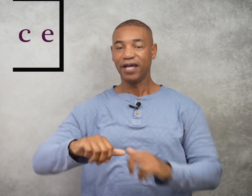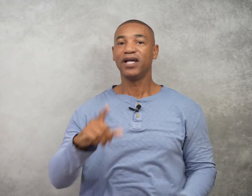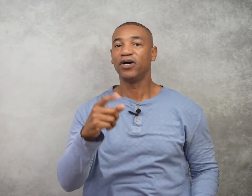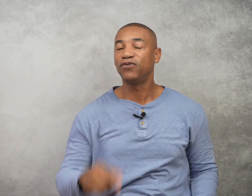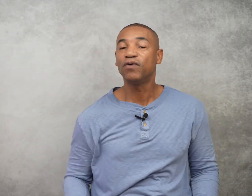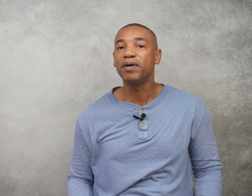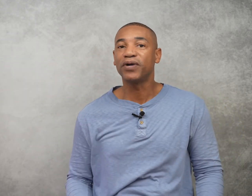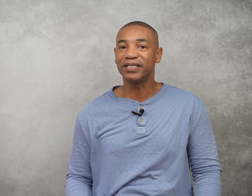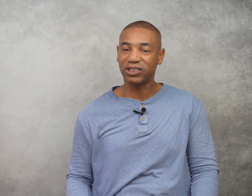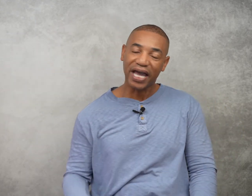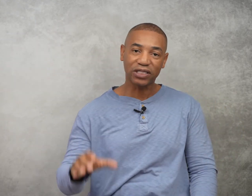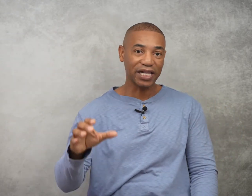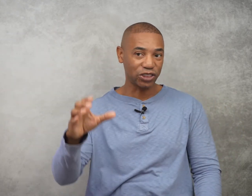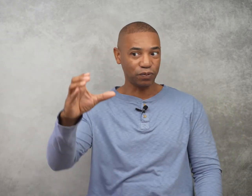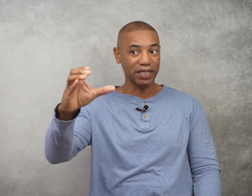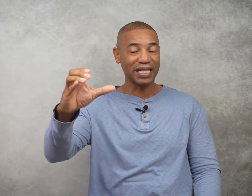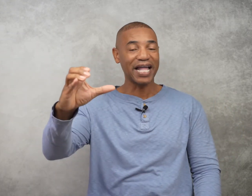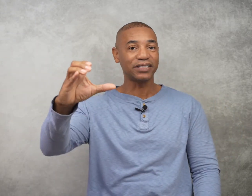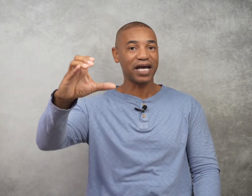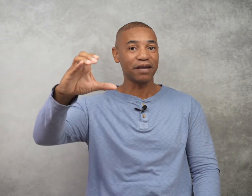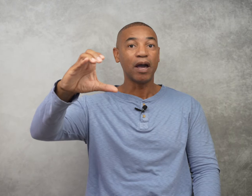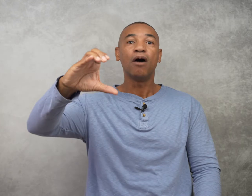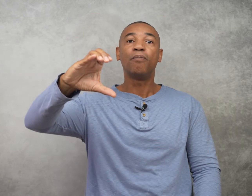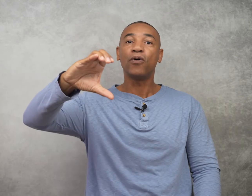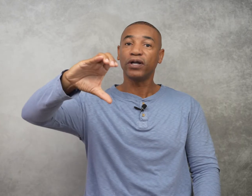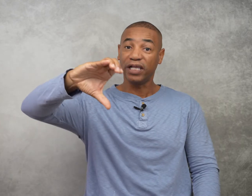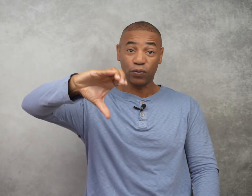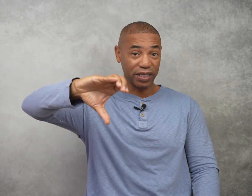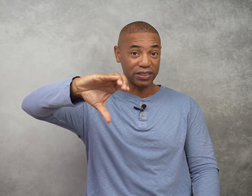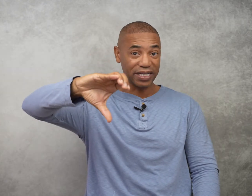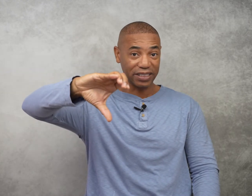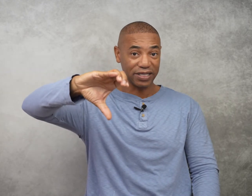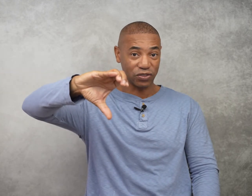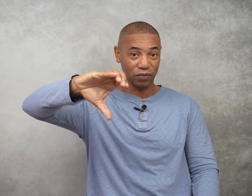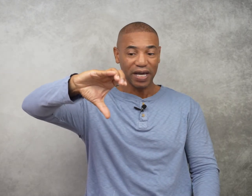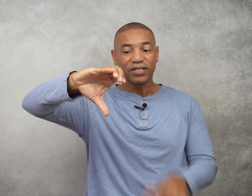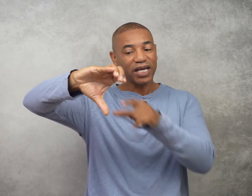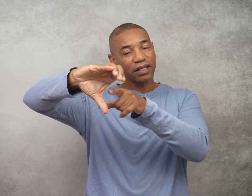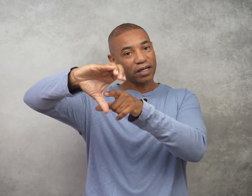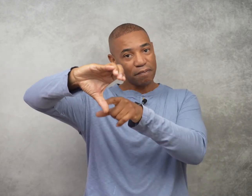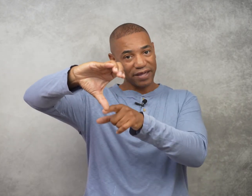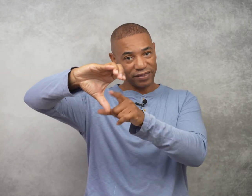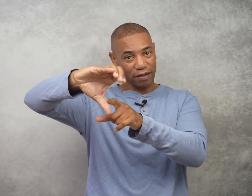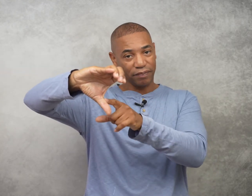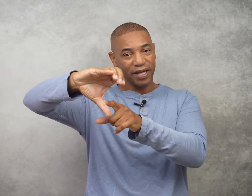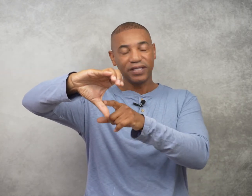Now, if you remember in science class, you spend a lot of time pouring liquid inside a test tube. Take a look at my thumb. This is